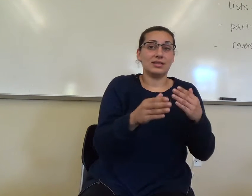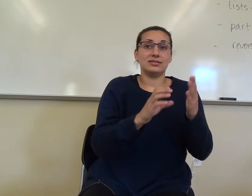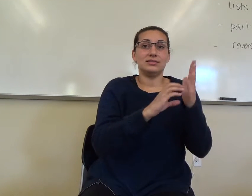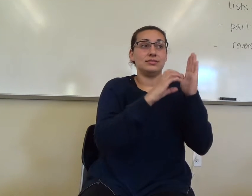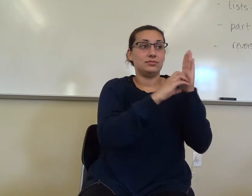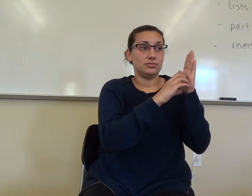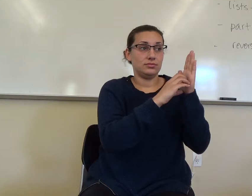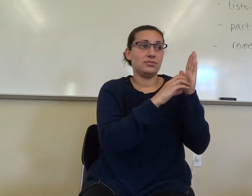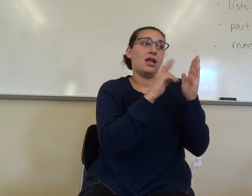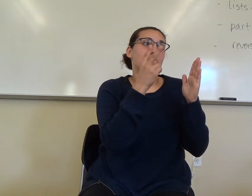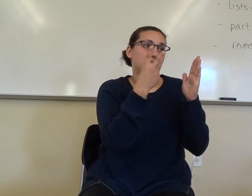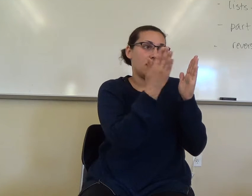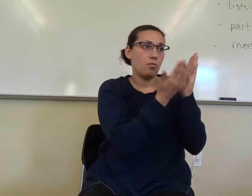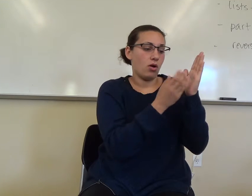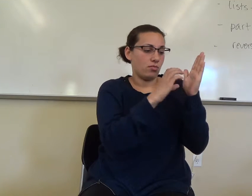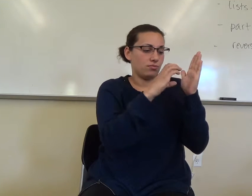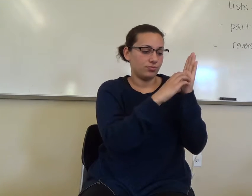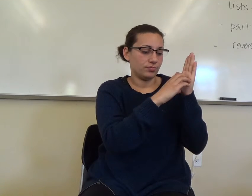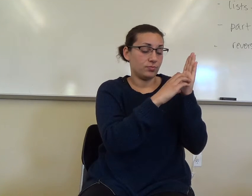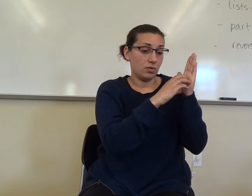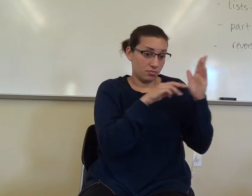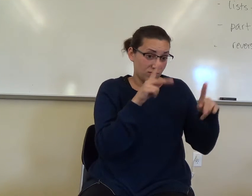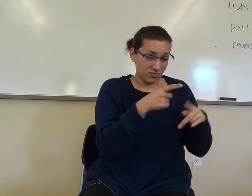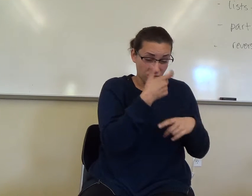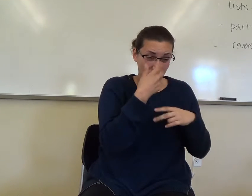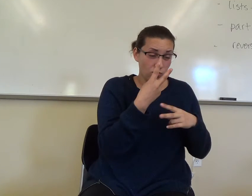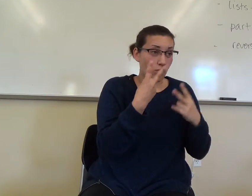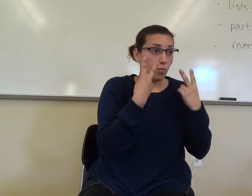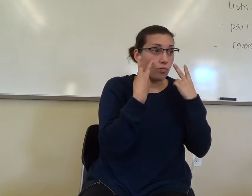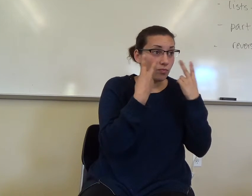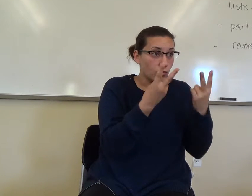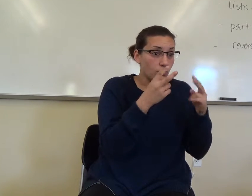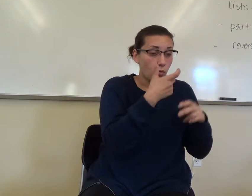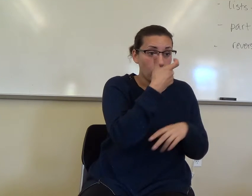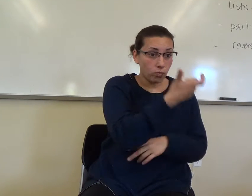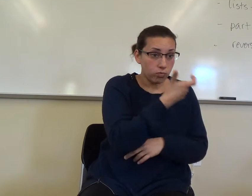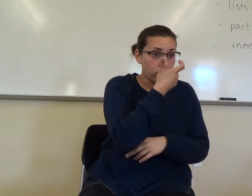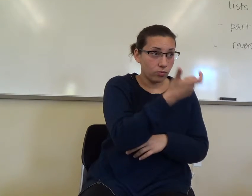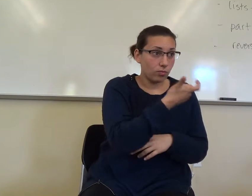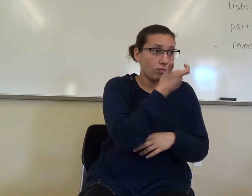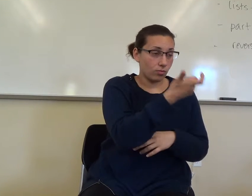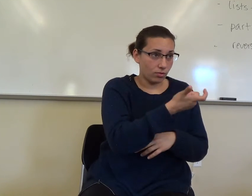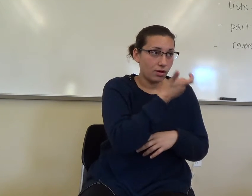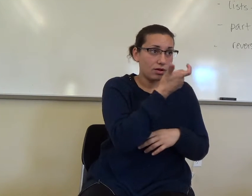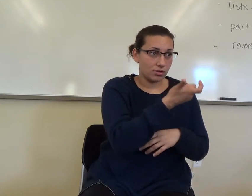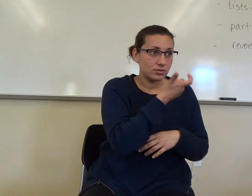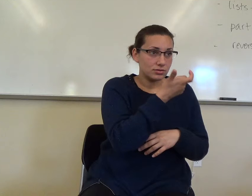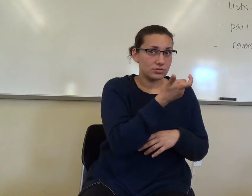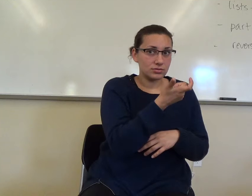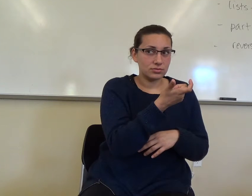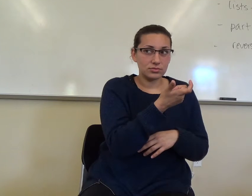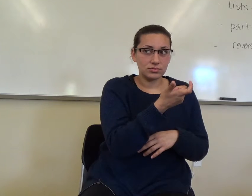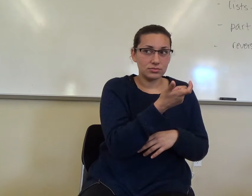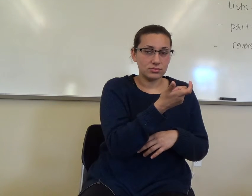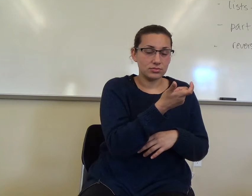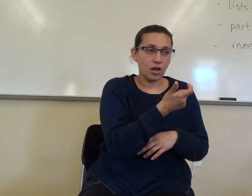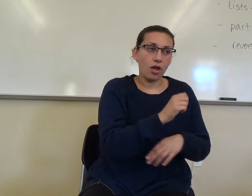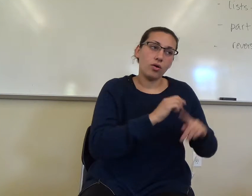people who watch a lot want heavier prison sentences. People